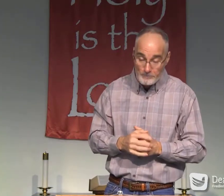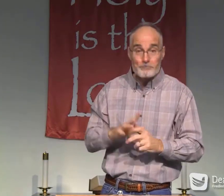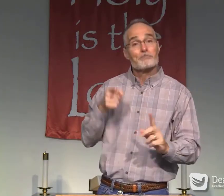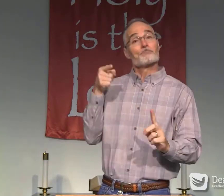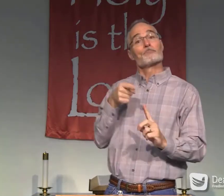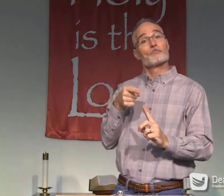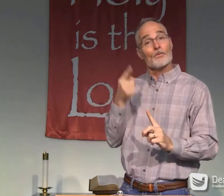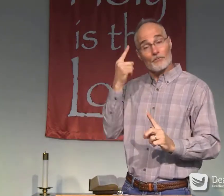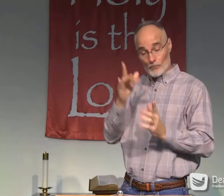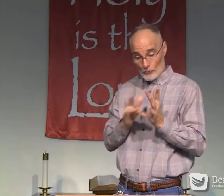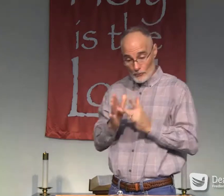answer.